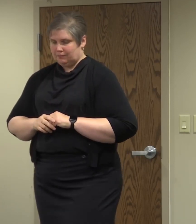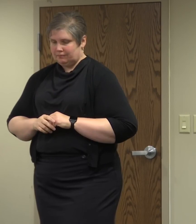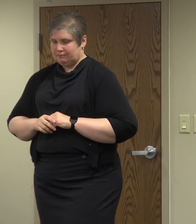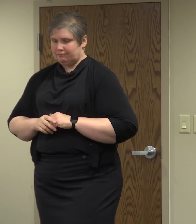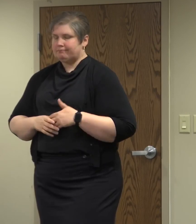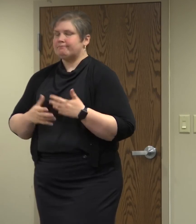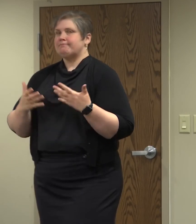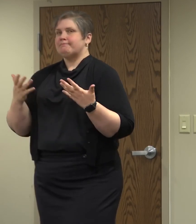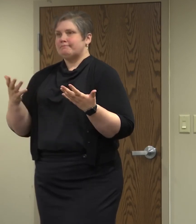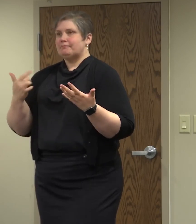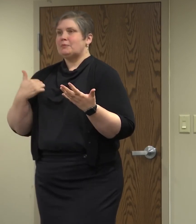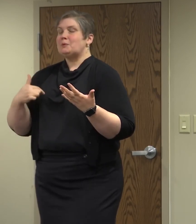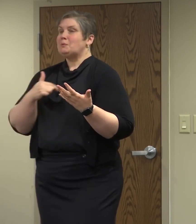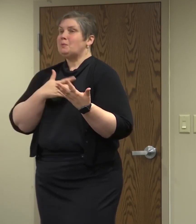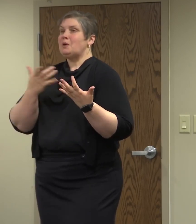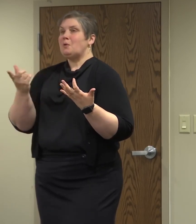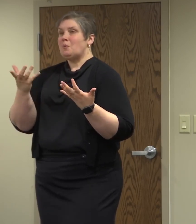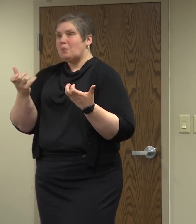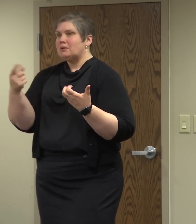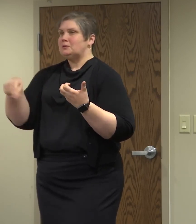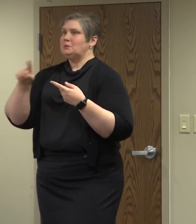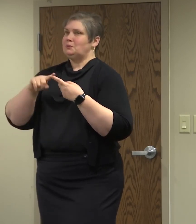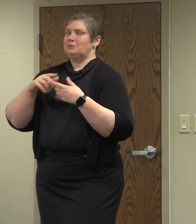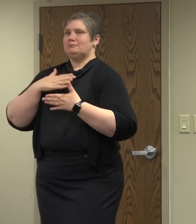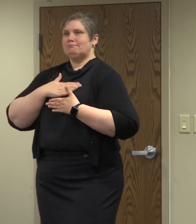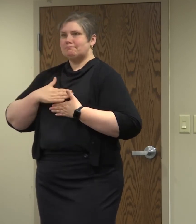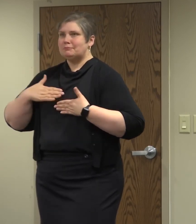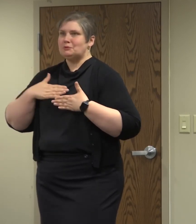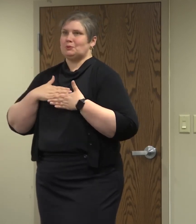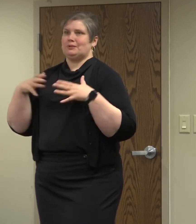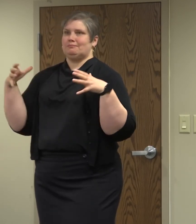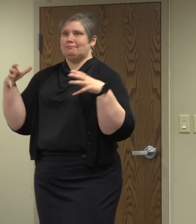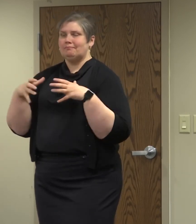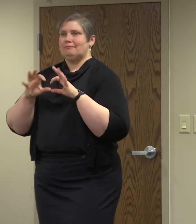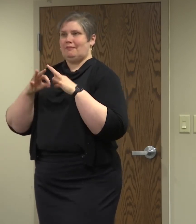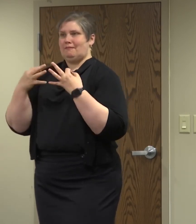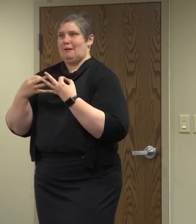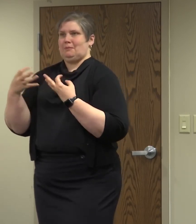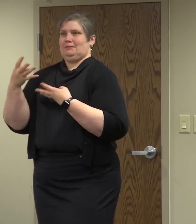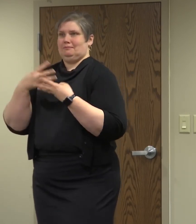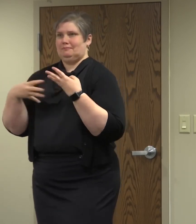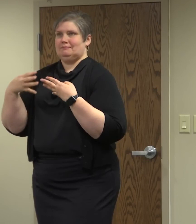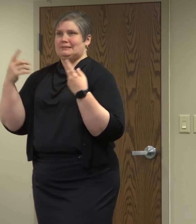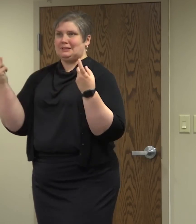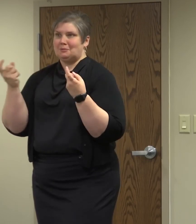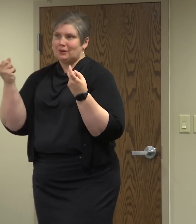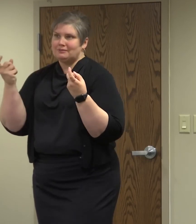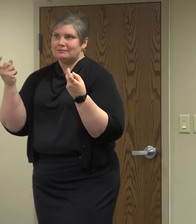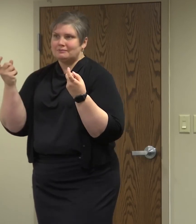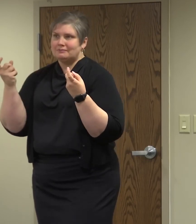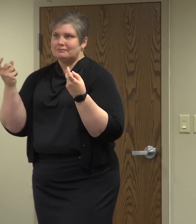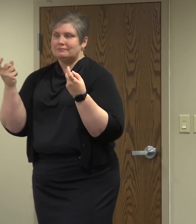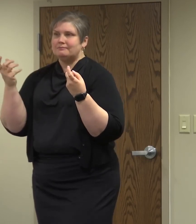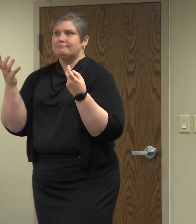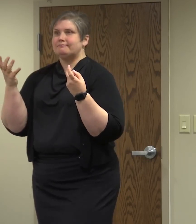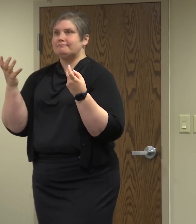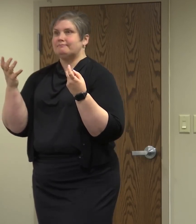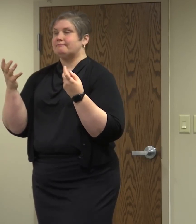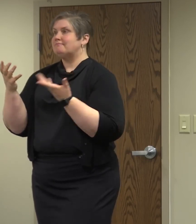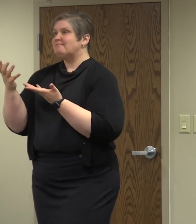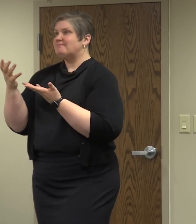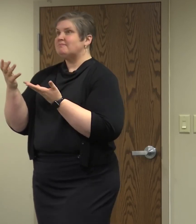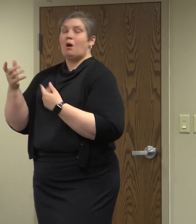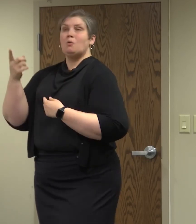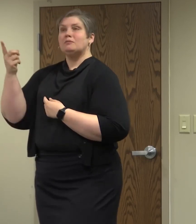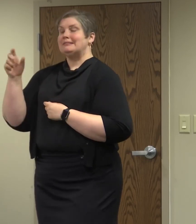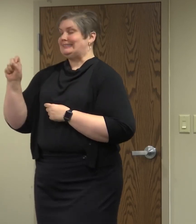season here. It's a beautiful time in our region. We have the festival lights at Sinisippi. It's completely safe. You're in your